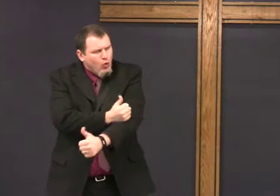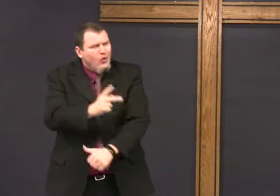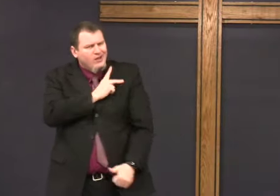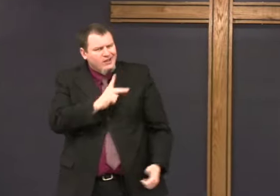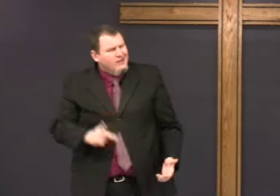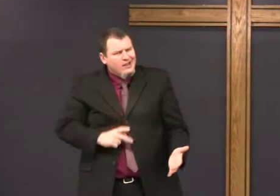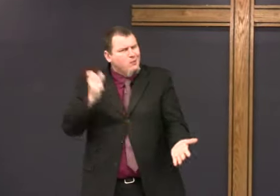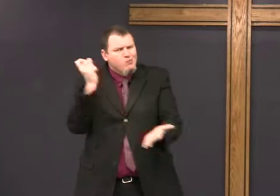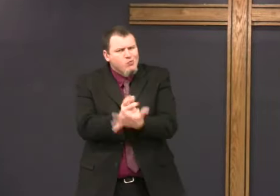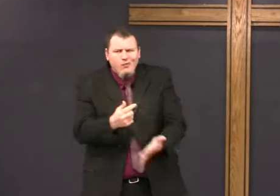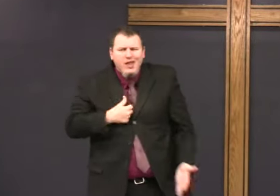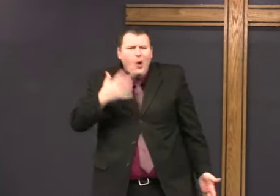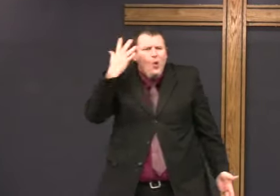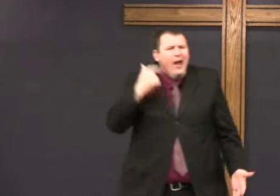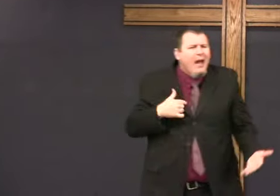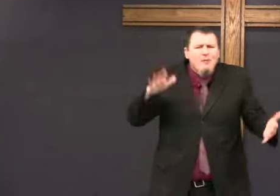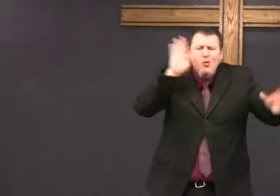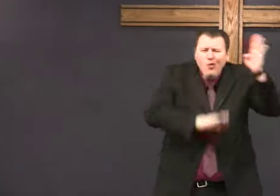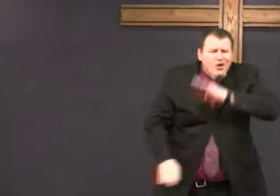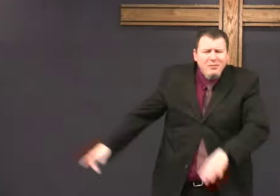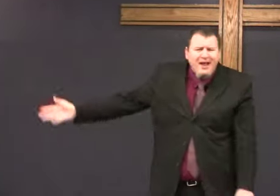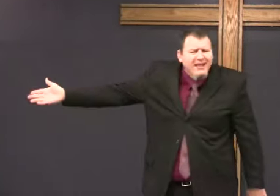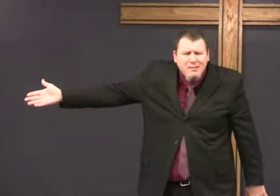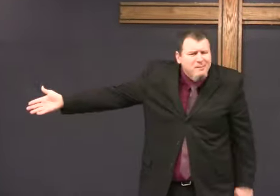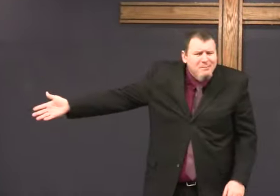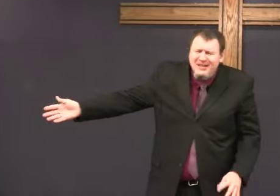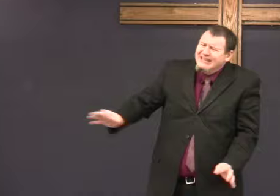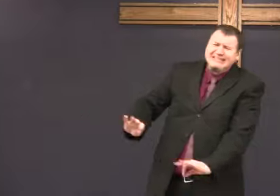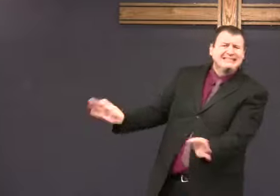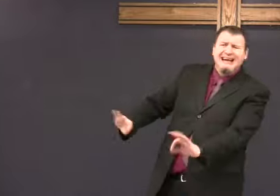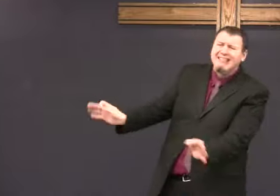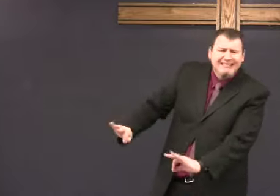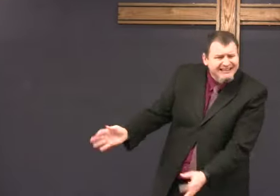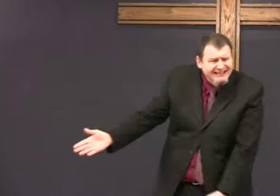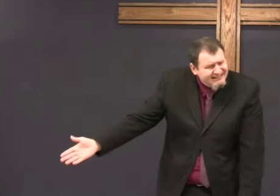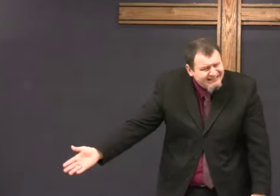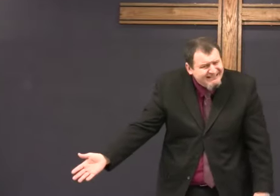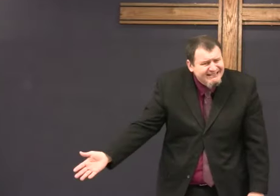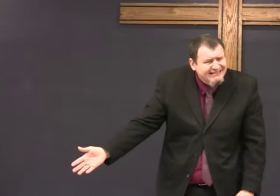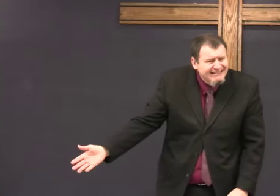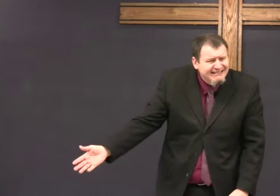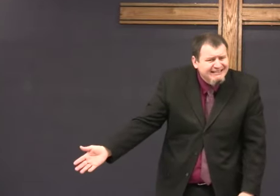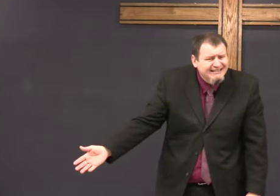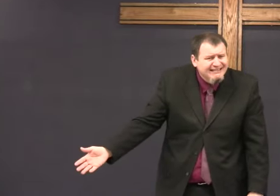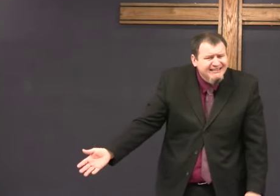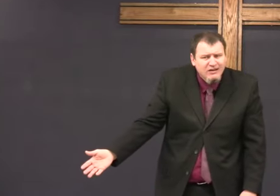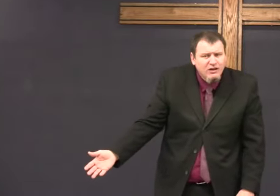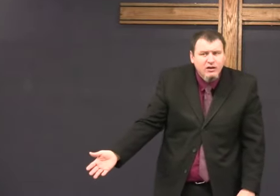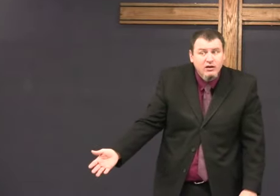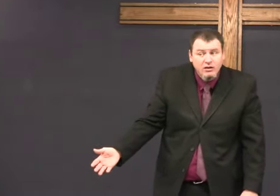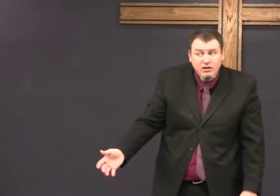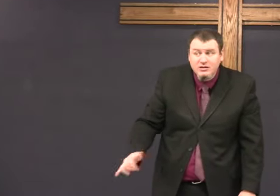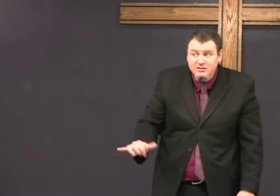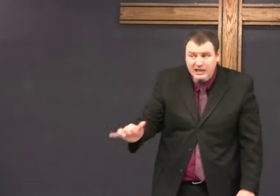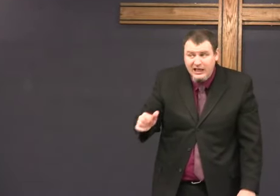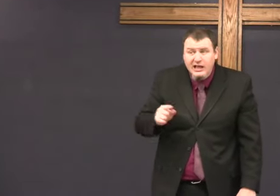I have the king's approval. Why should I worry about these guys?